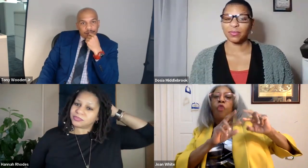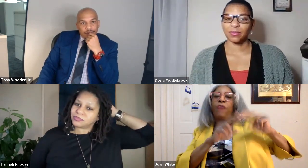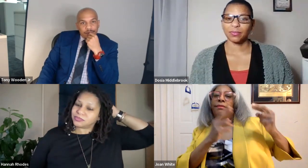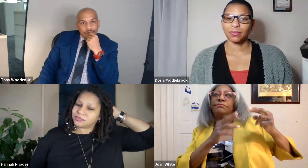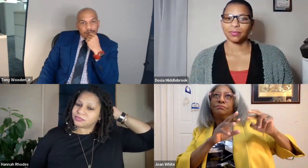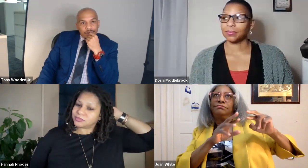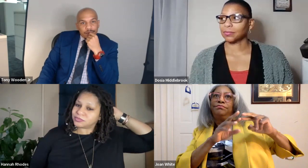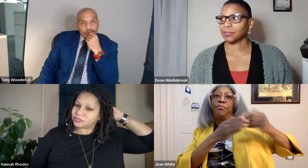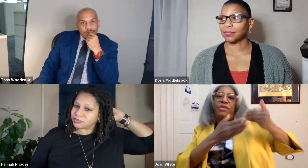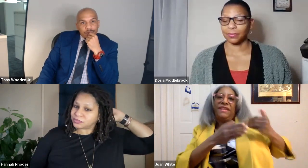see,